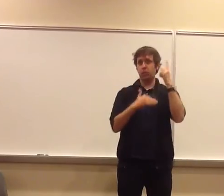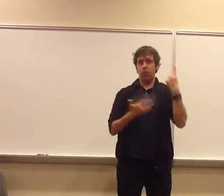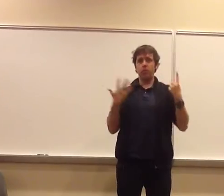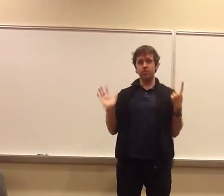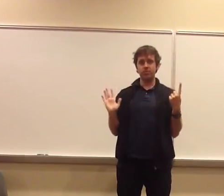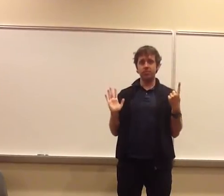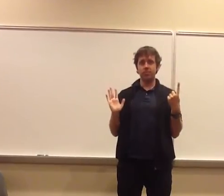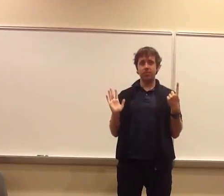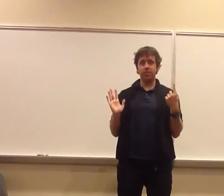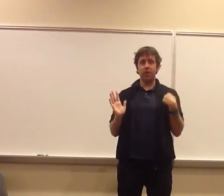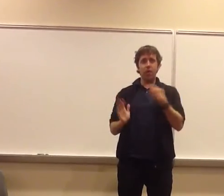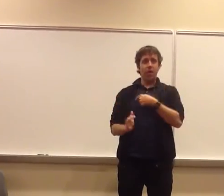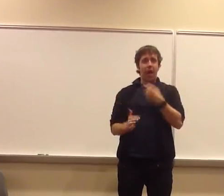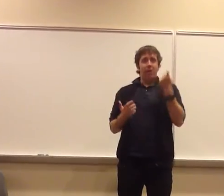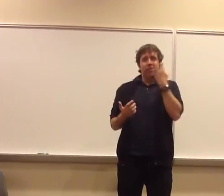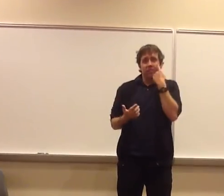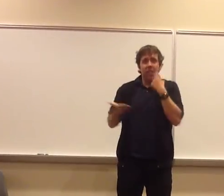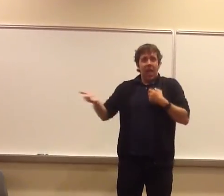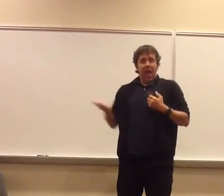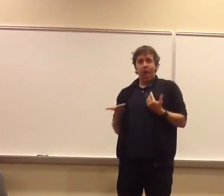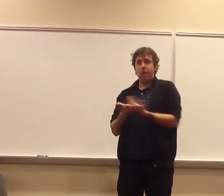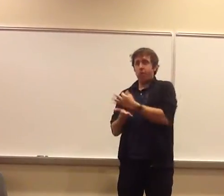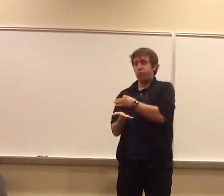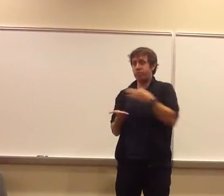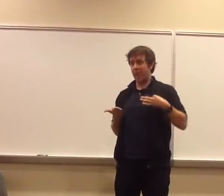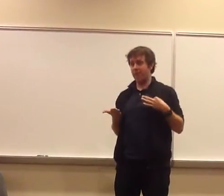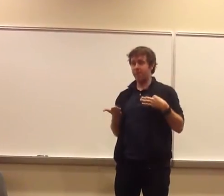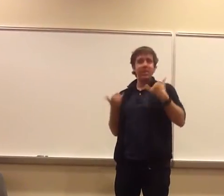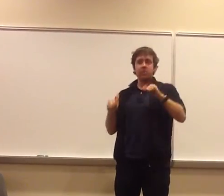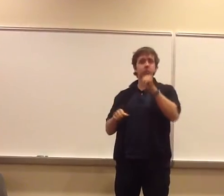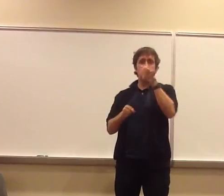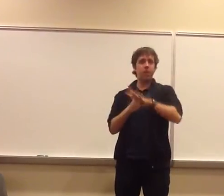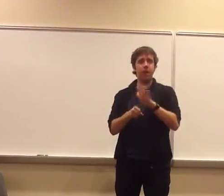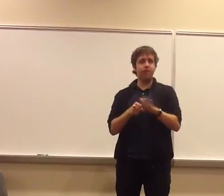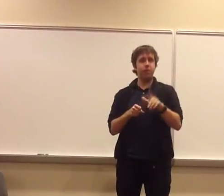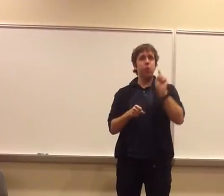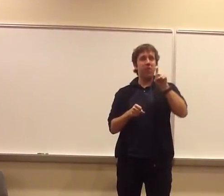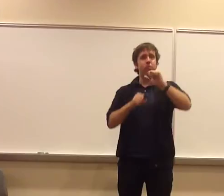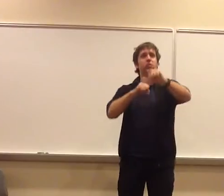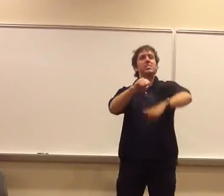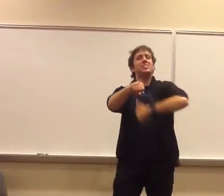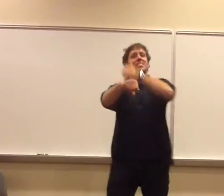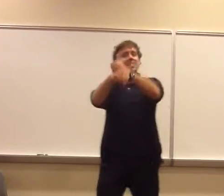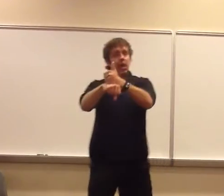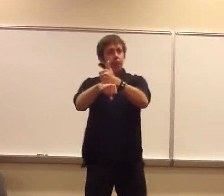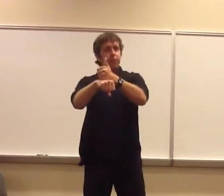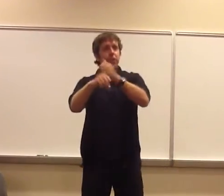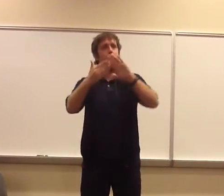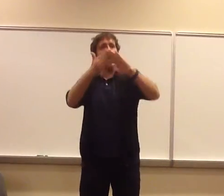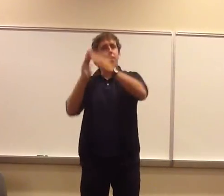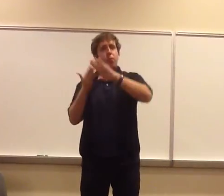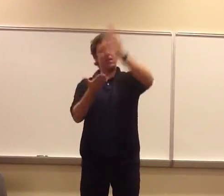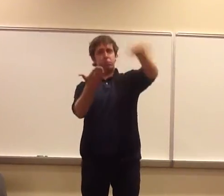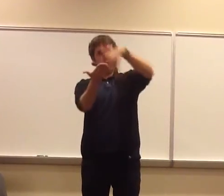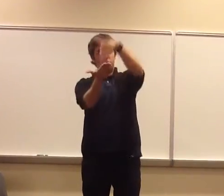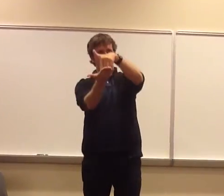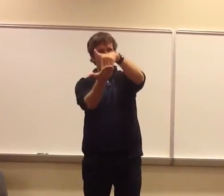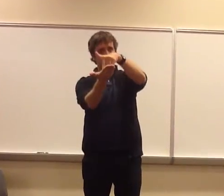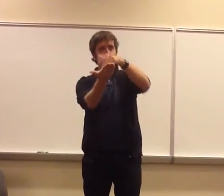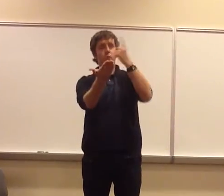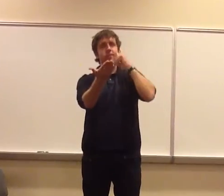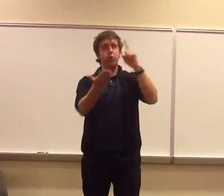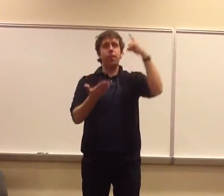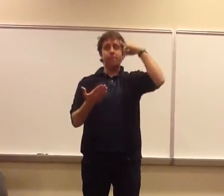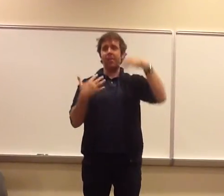can't accept them. I'm only able to serve 1 person at this time. A new staff person was just hired, but that is